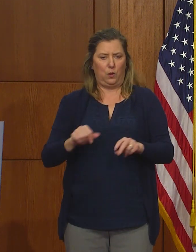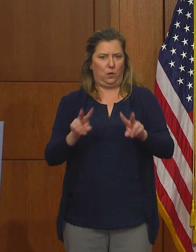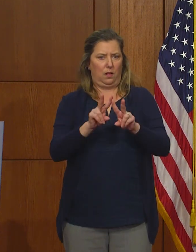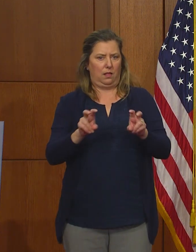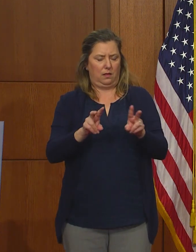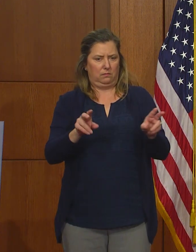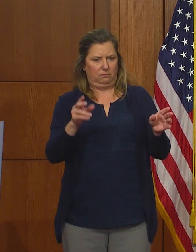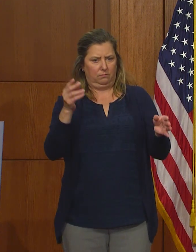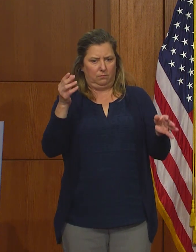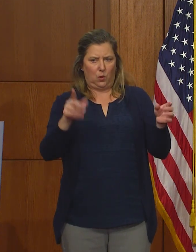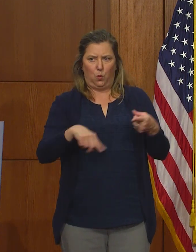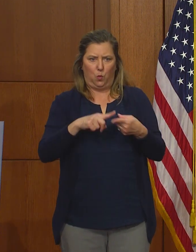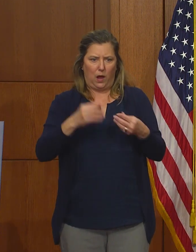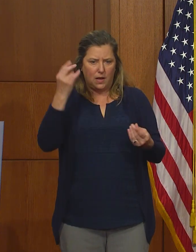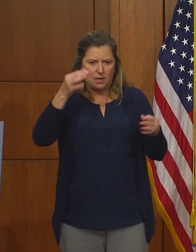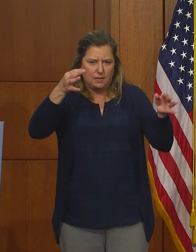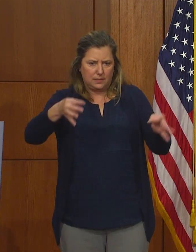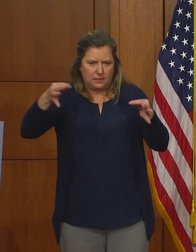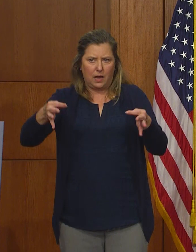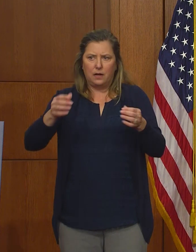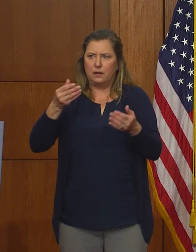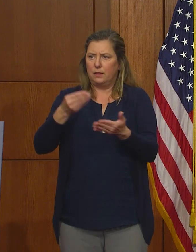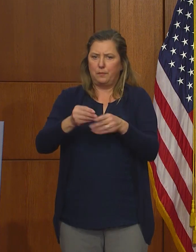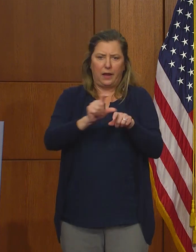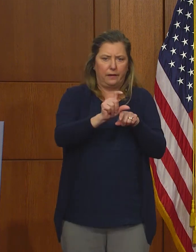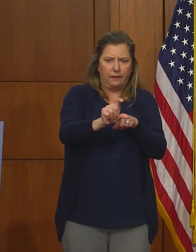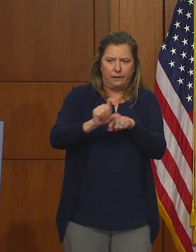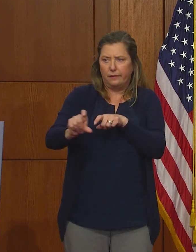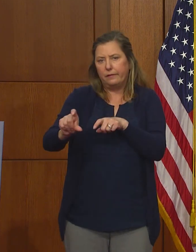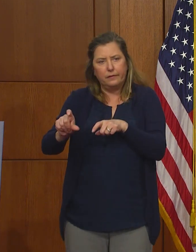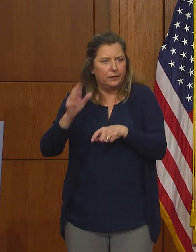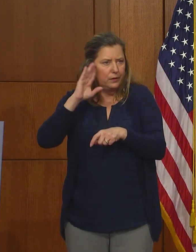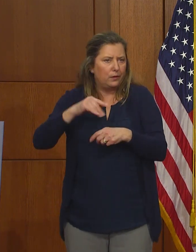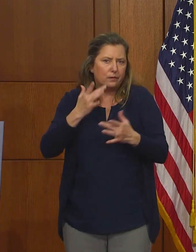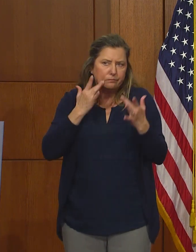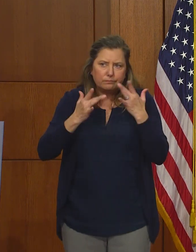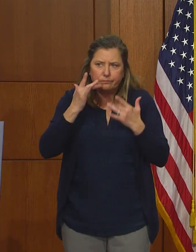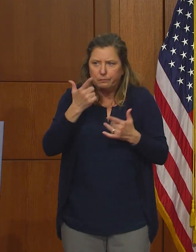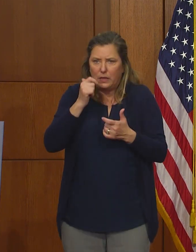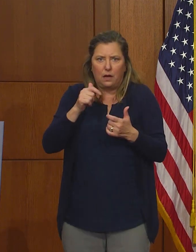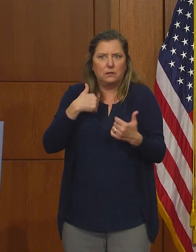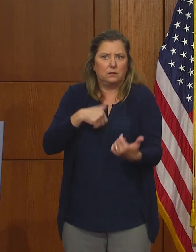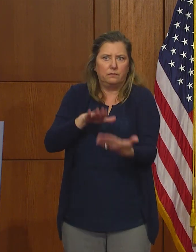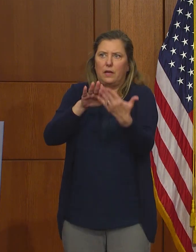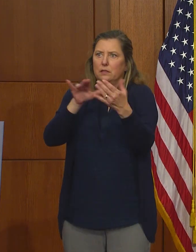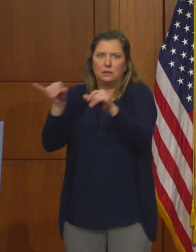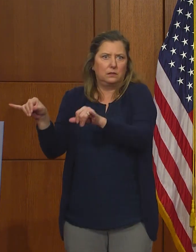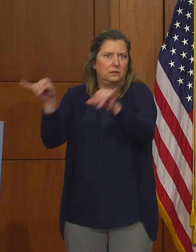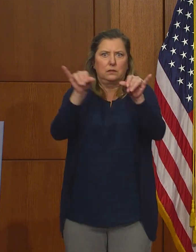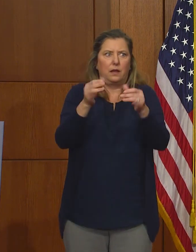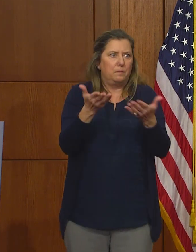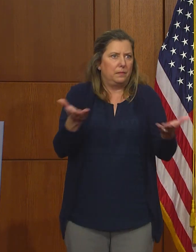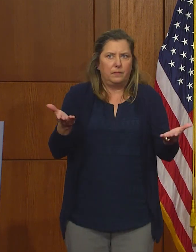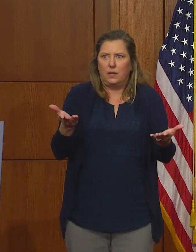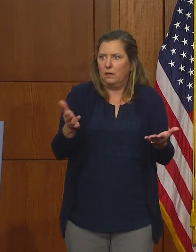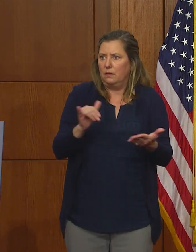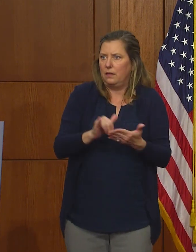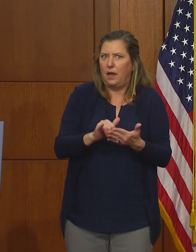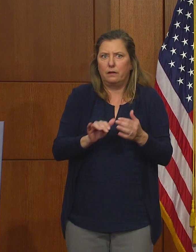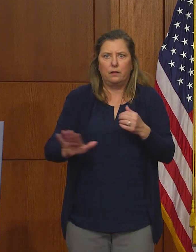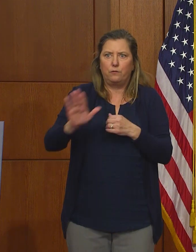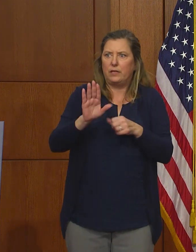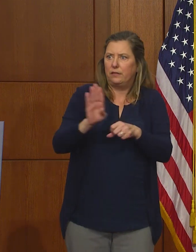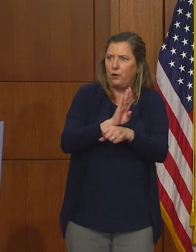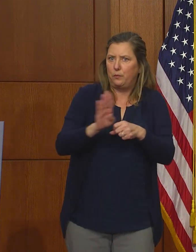the decisions to put revenues, which you all know are in short supply right now because we're facing the same thing that the rest